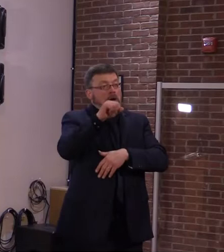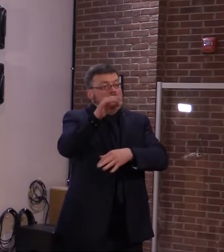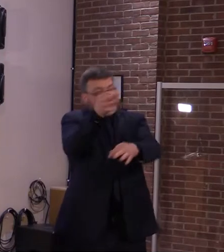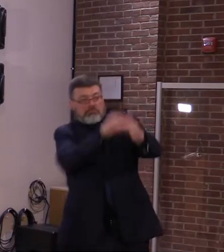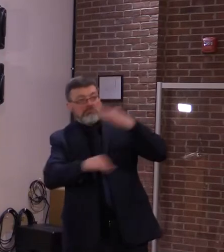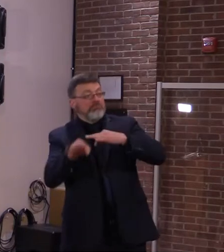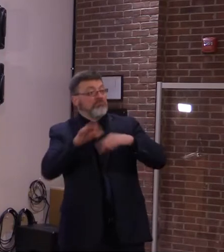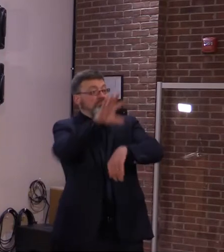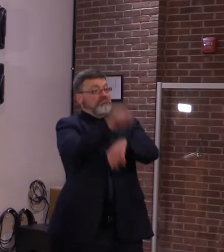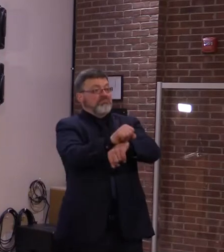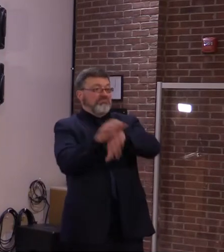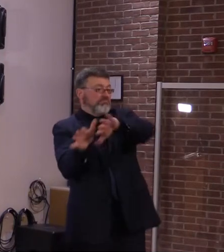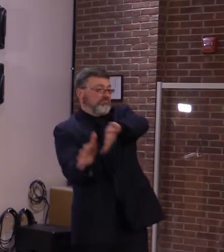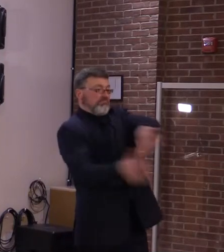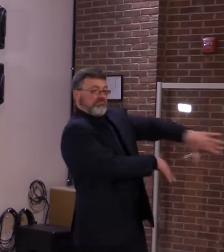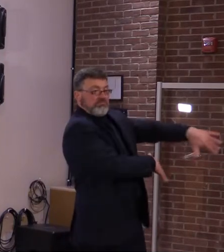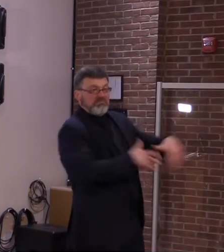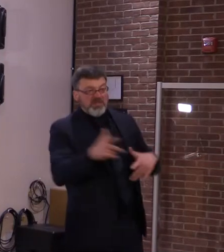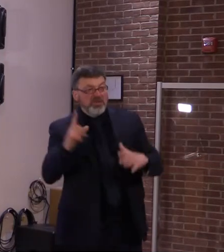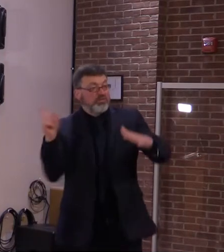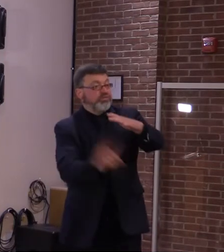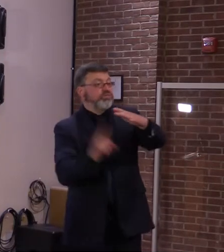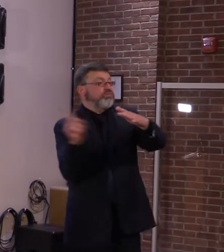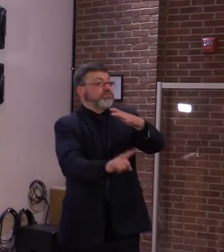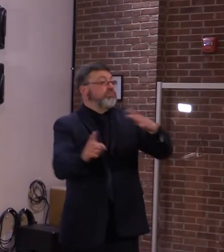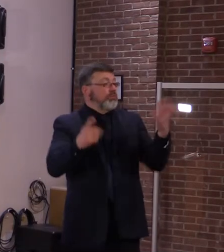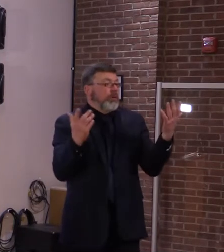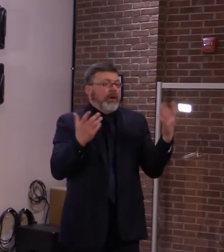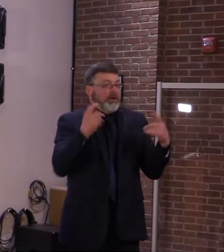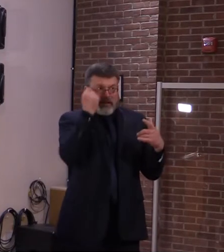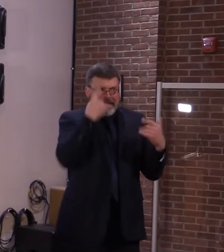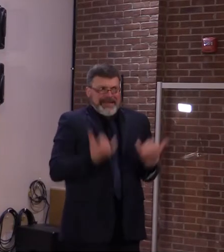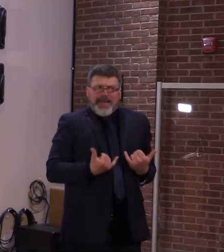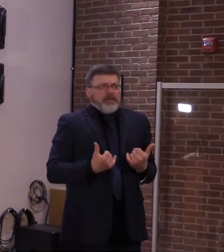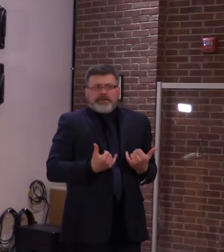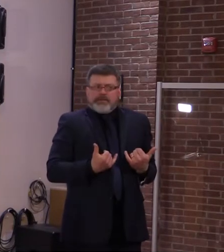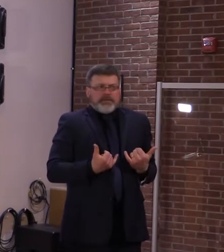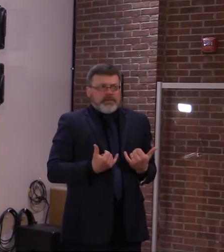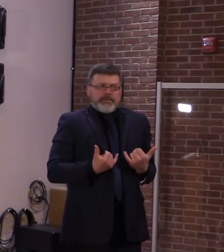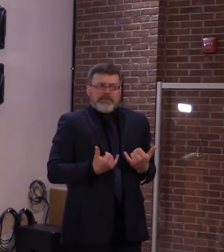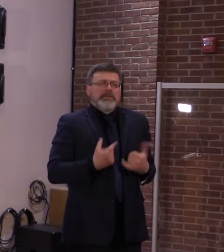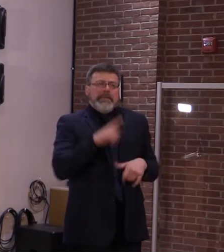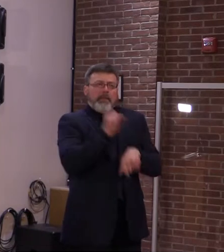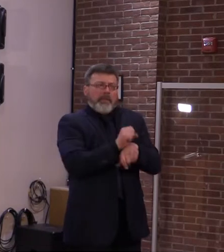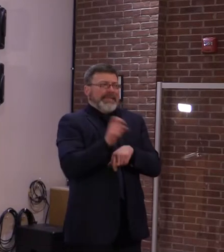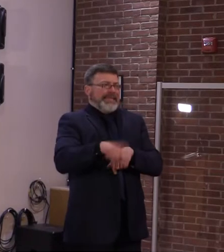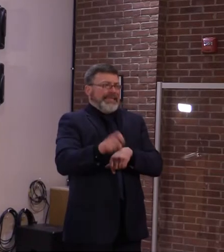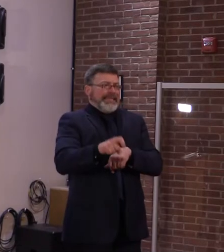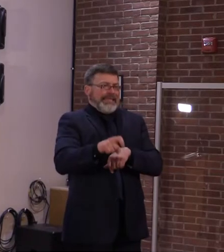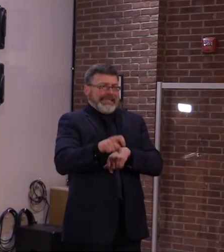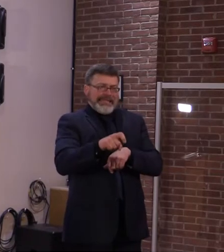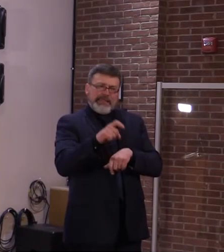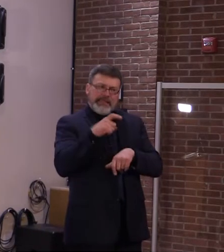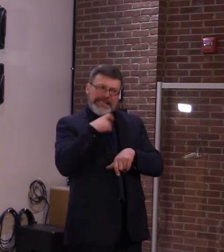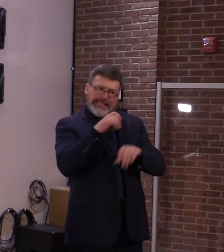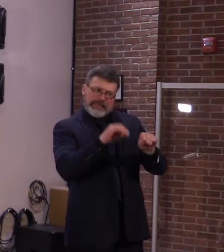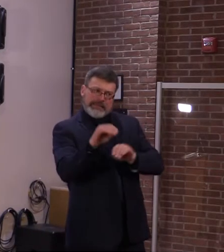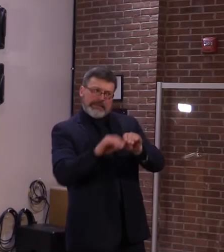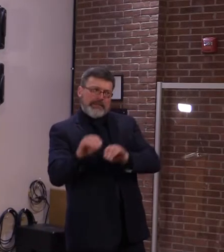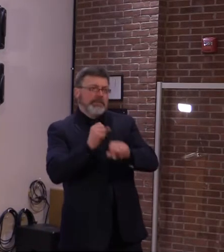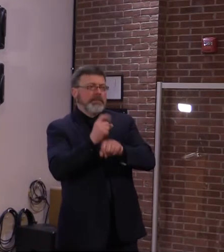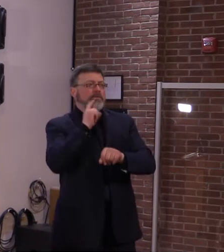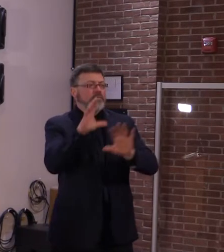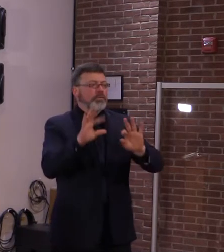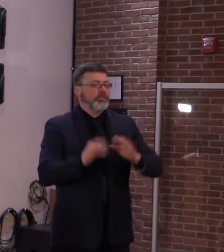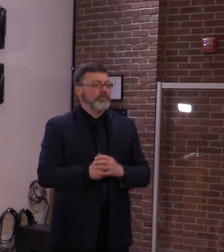we're in pretty good shape, and the registration process is working well. And I guess my second question, I think, might be either for you or Secretary